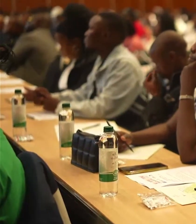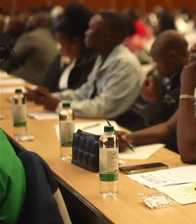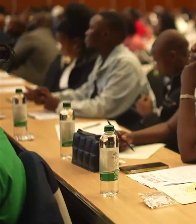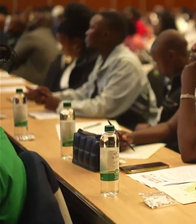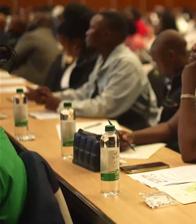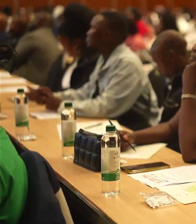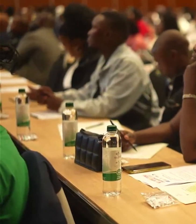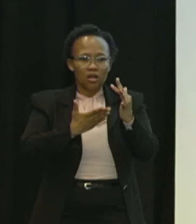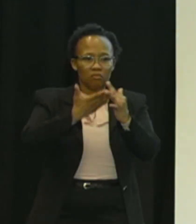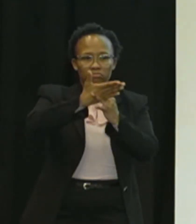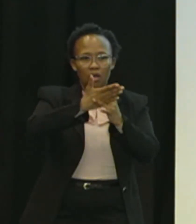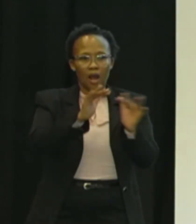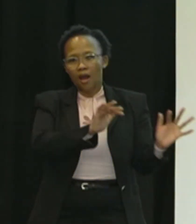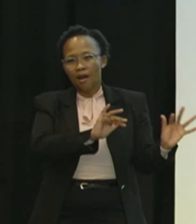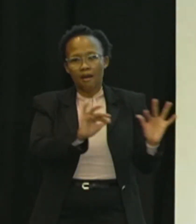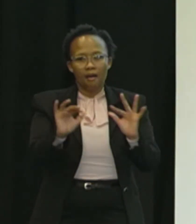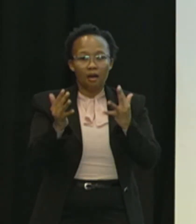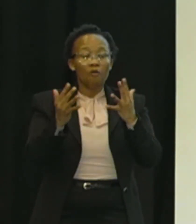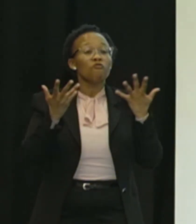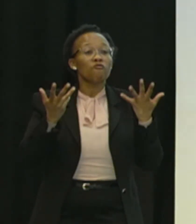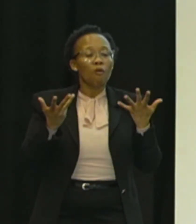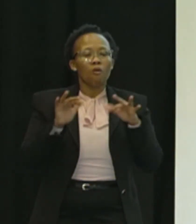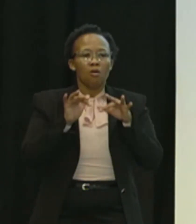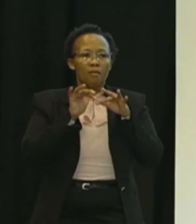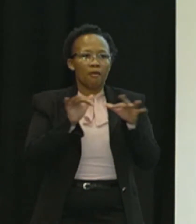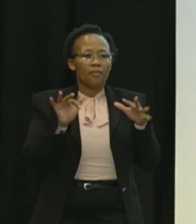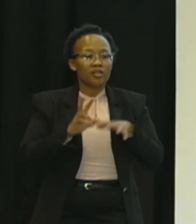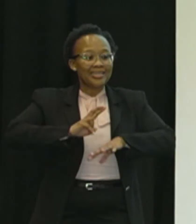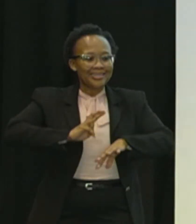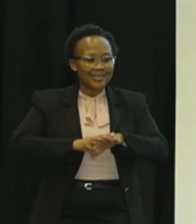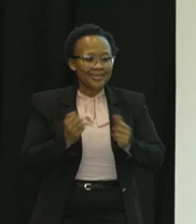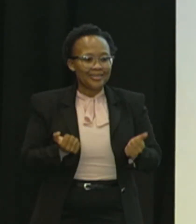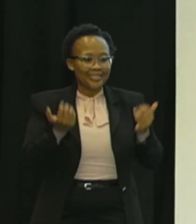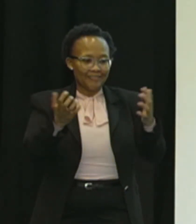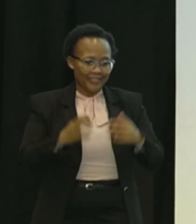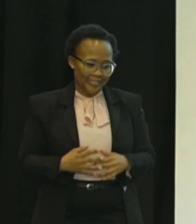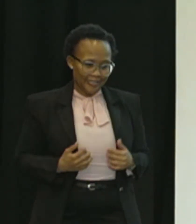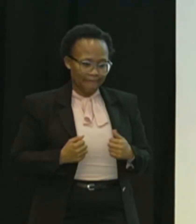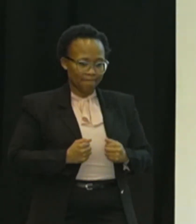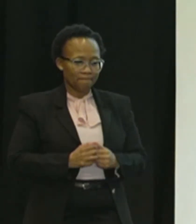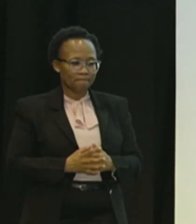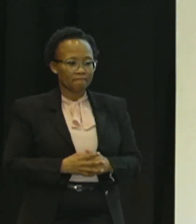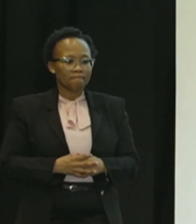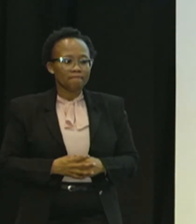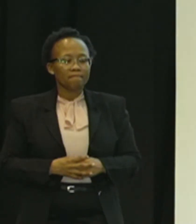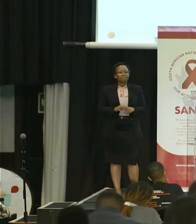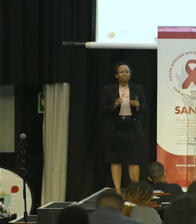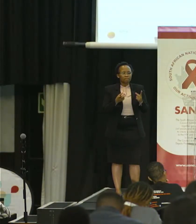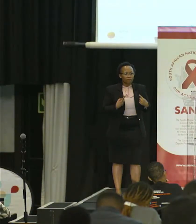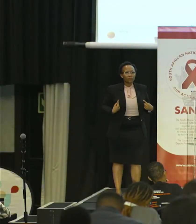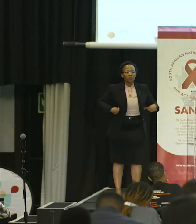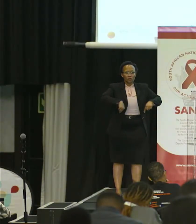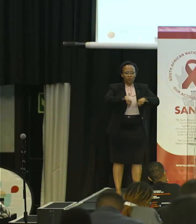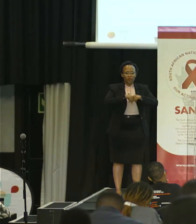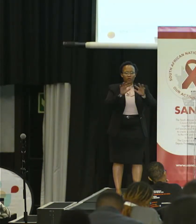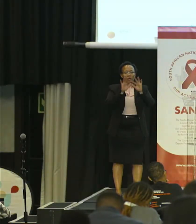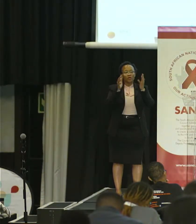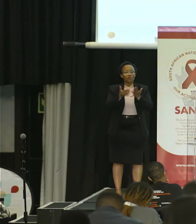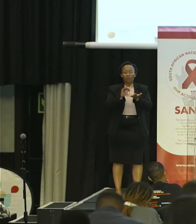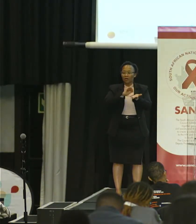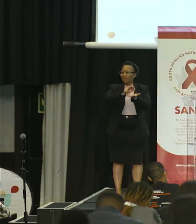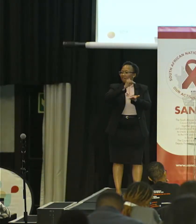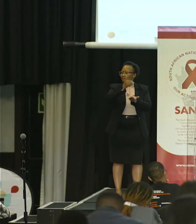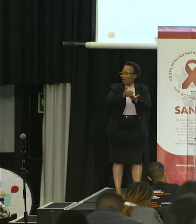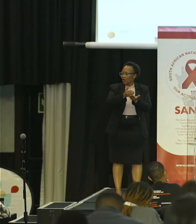the populations that need these services. As Global Fund, we'd like to see better integration of the